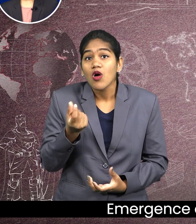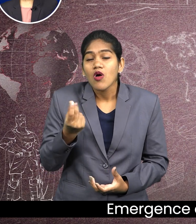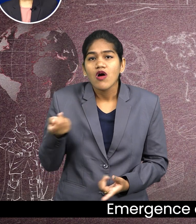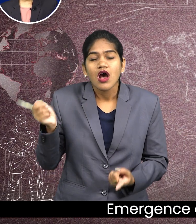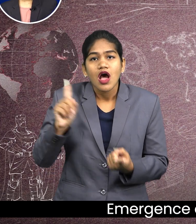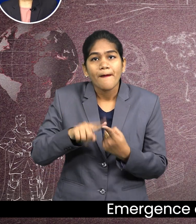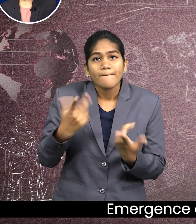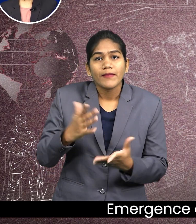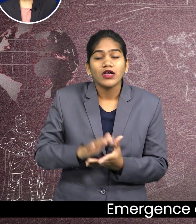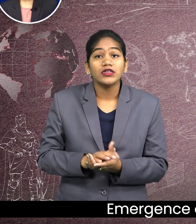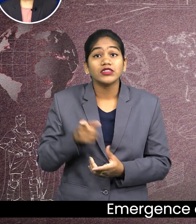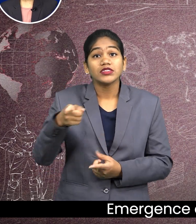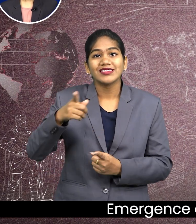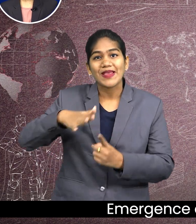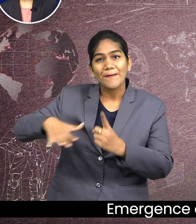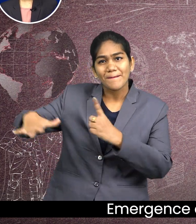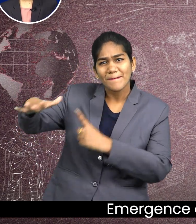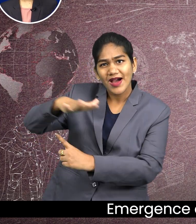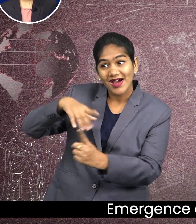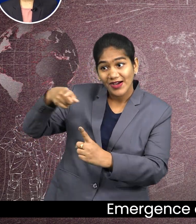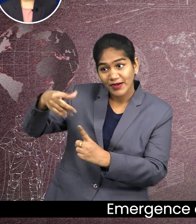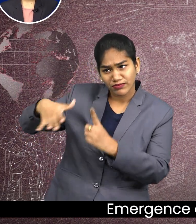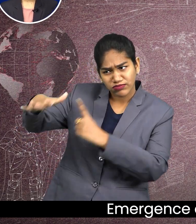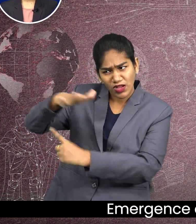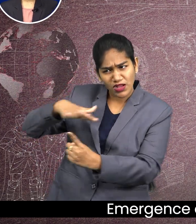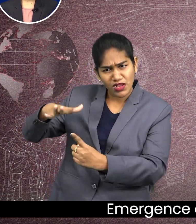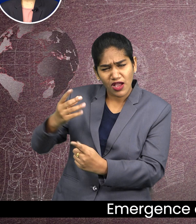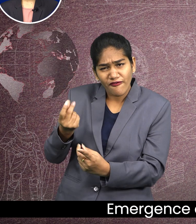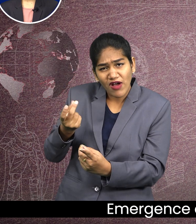Emergence of regional aspirations. Emergence